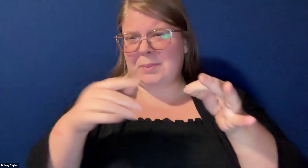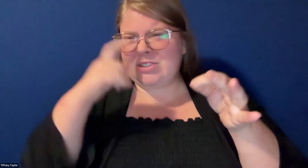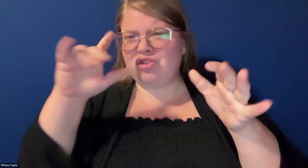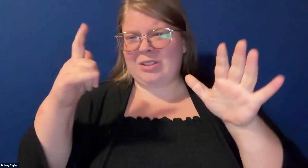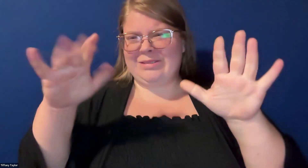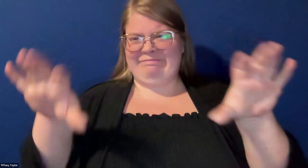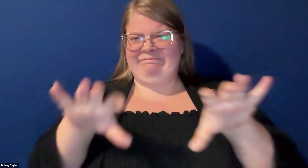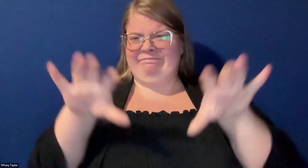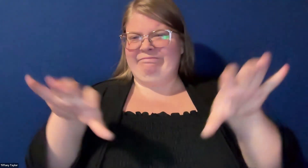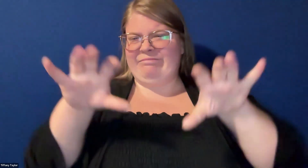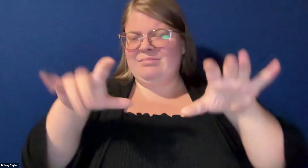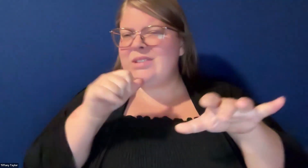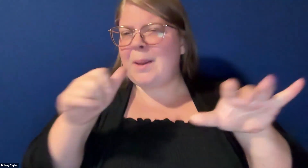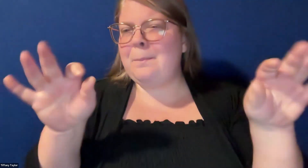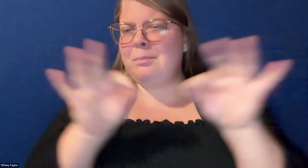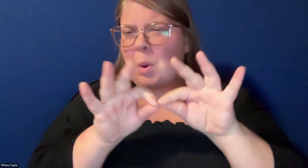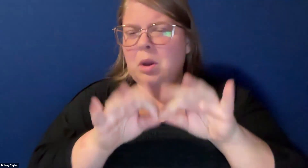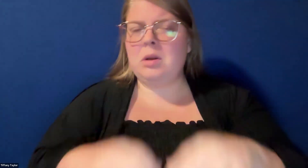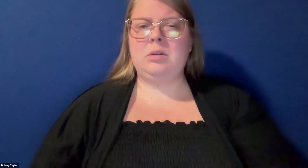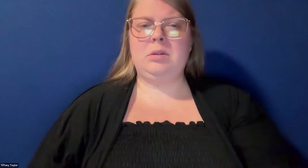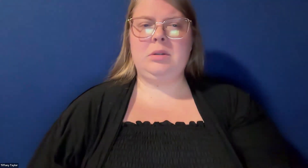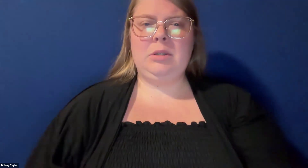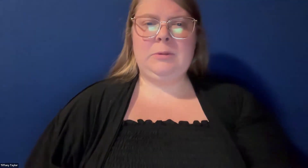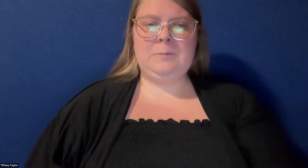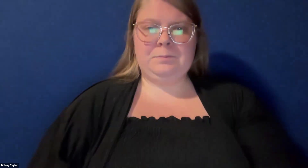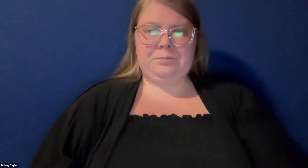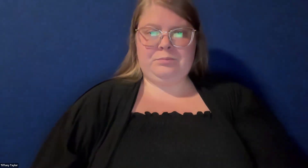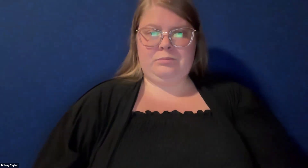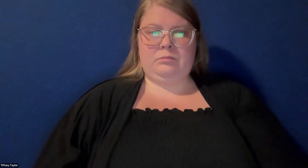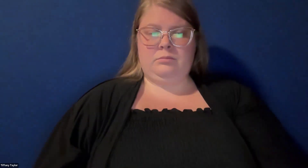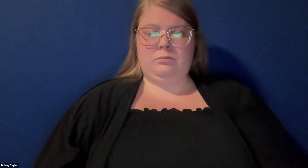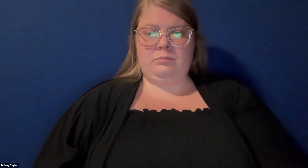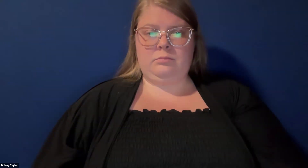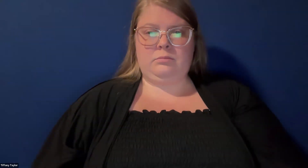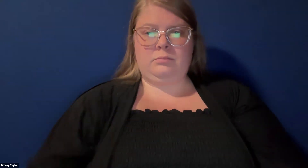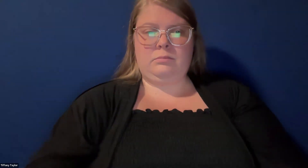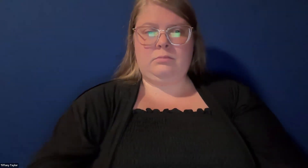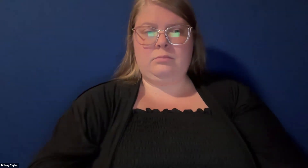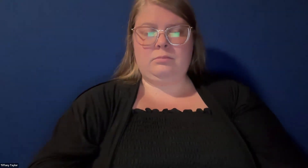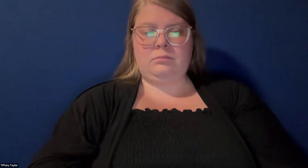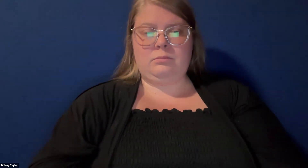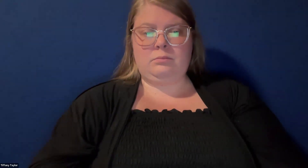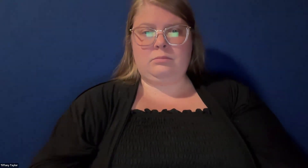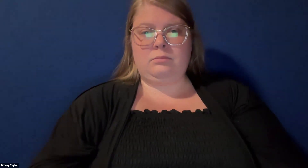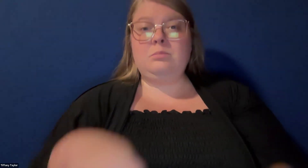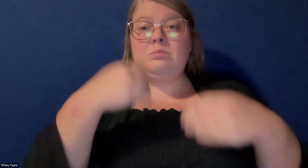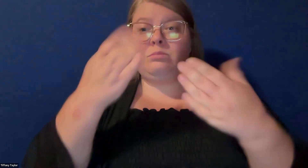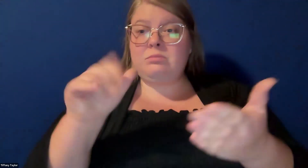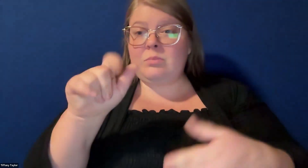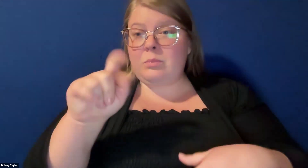should provide some important image. You should provide some alternative text to some important image. For